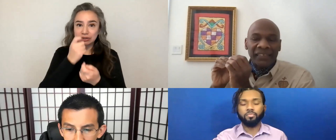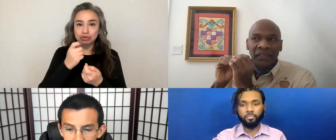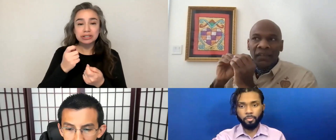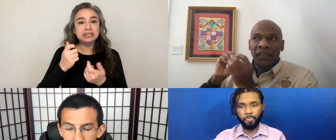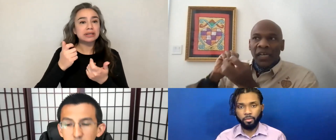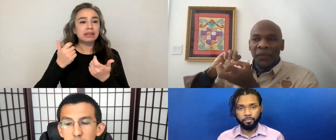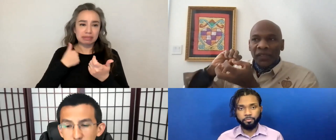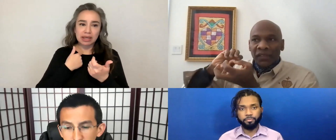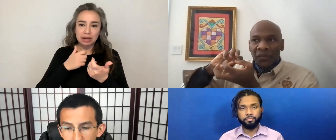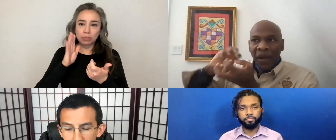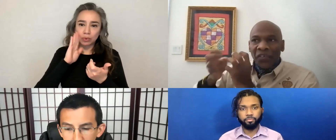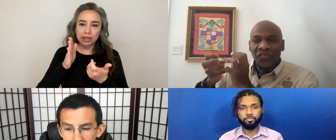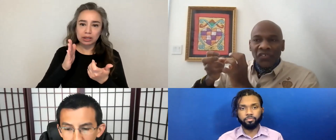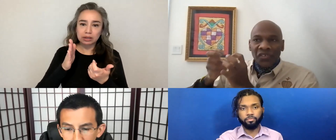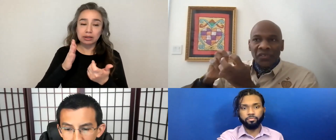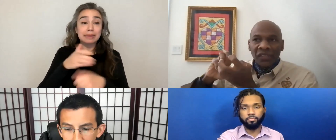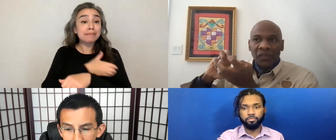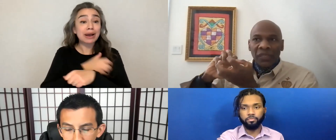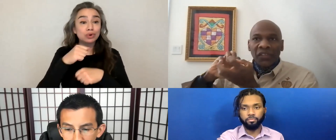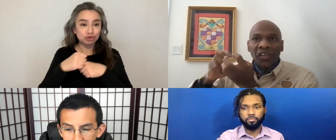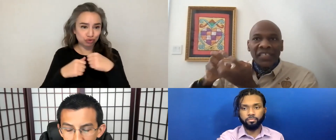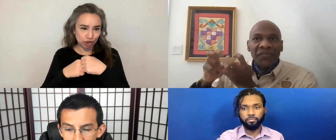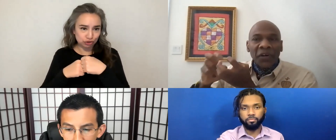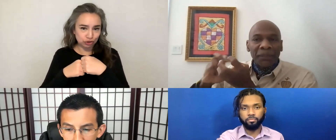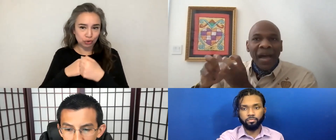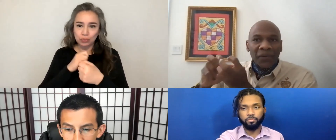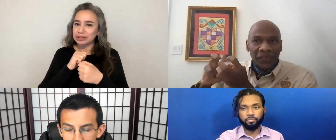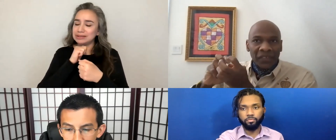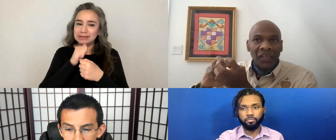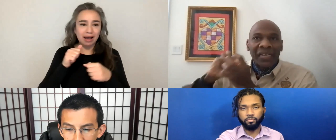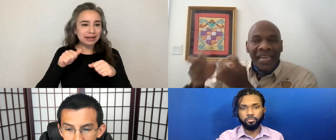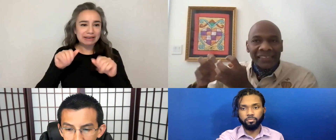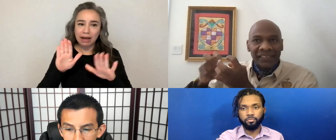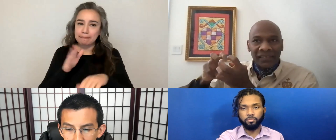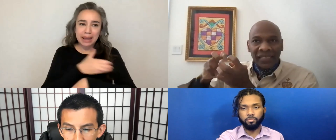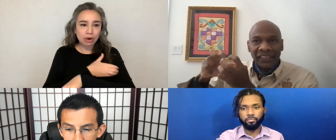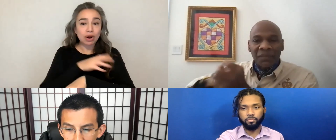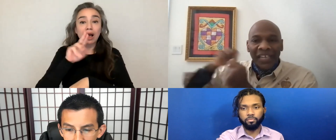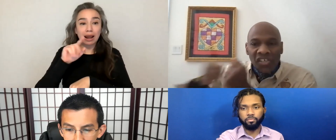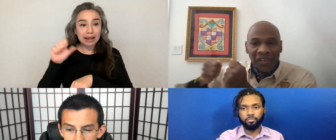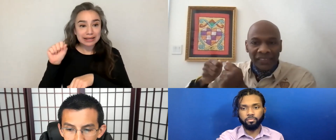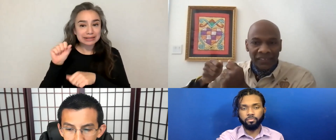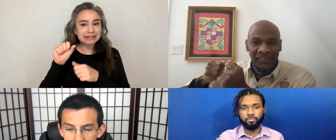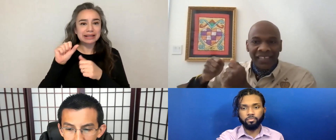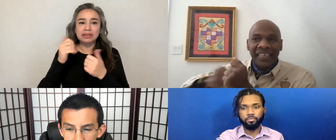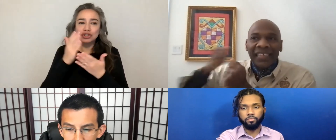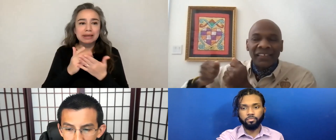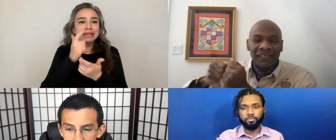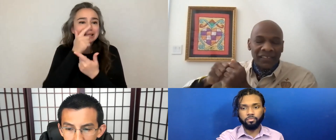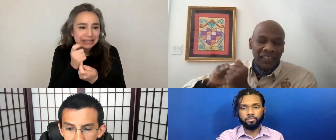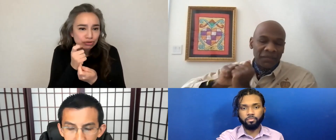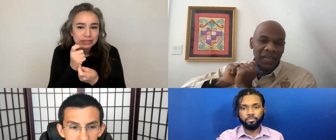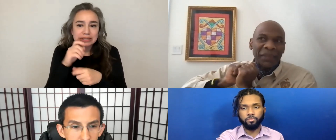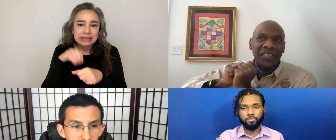is that the power structure will not give up power unless there is some interest